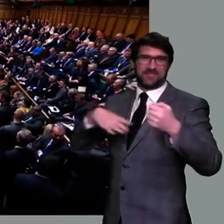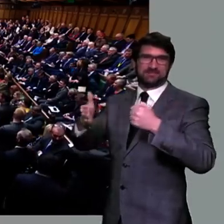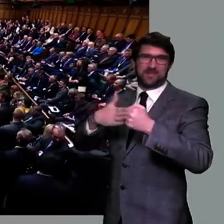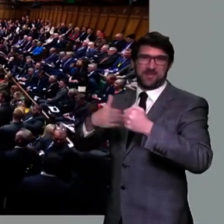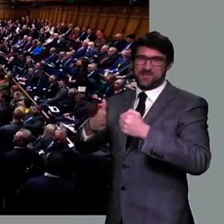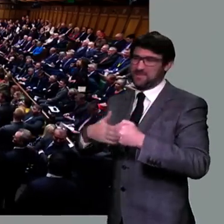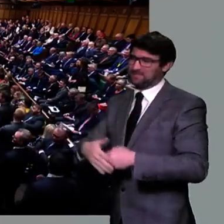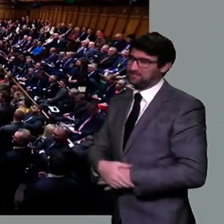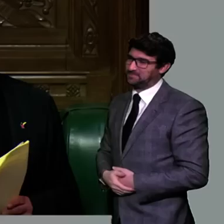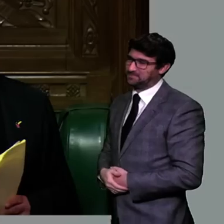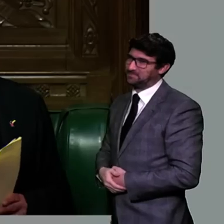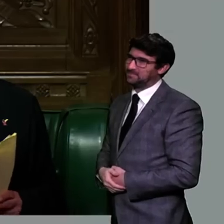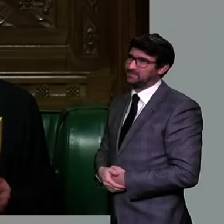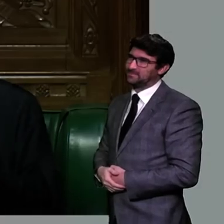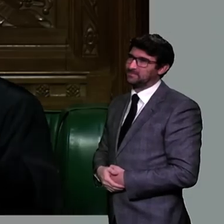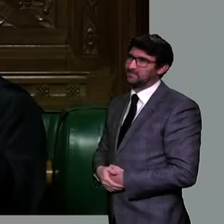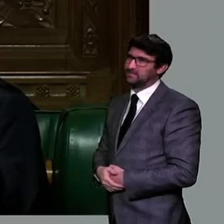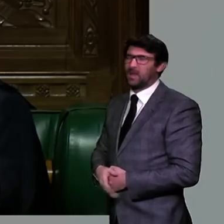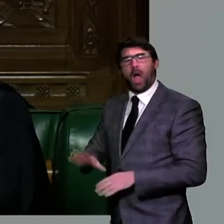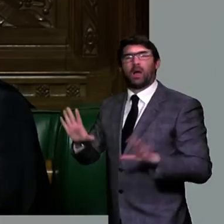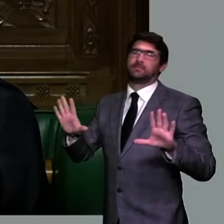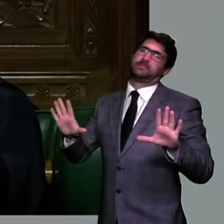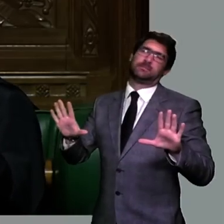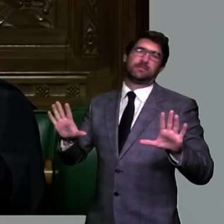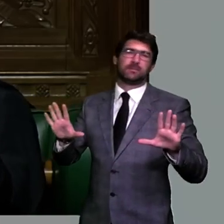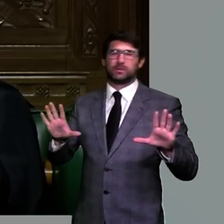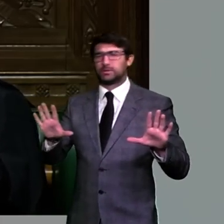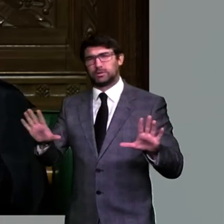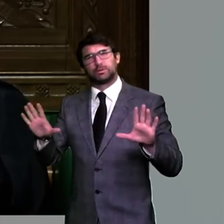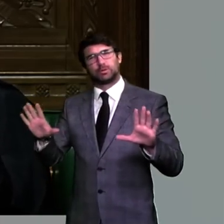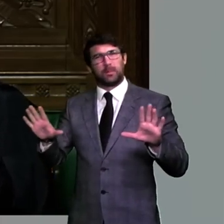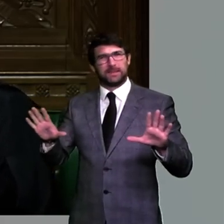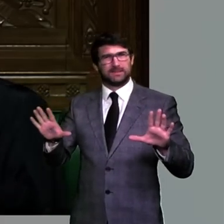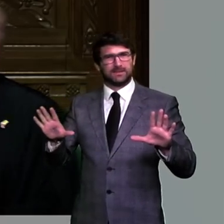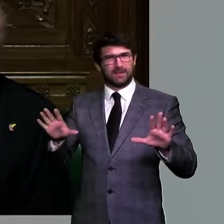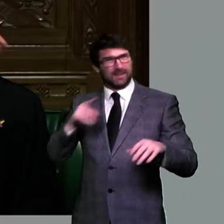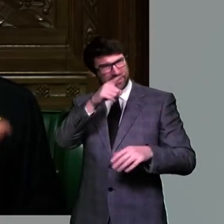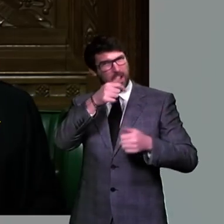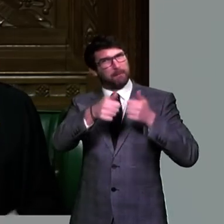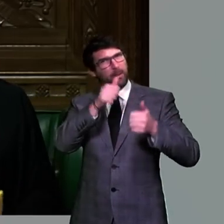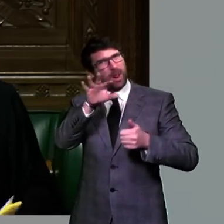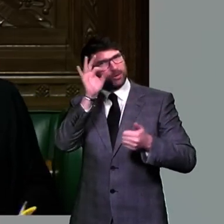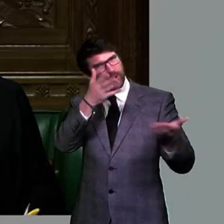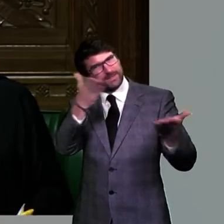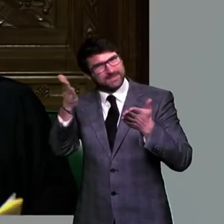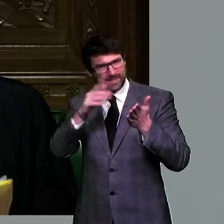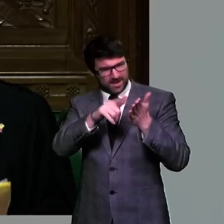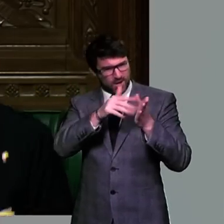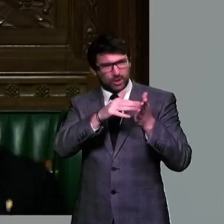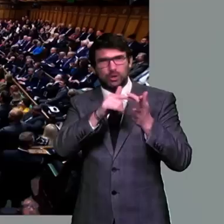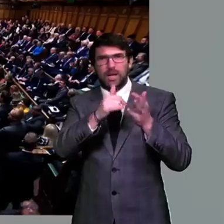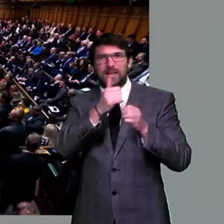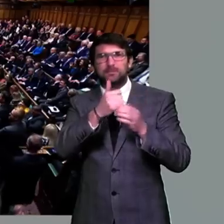Just sit down. Sit. Can I just say, he's obviously the more popular choice. Come on, James Grundy. You've got a